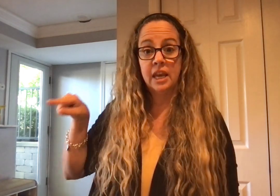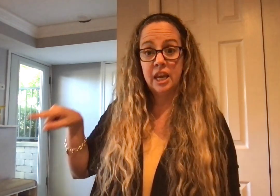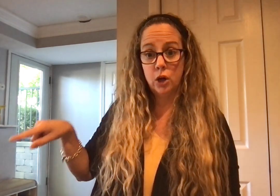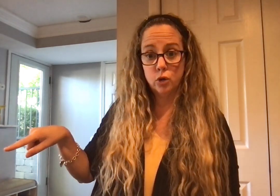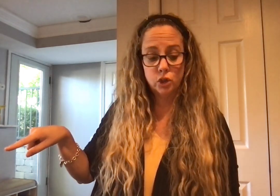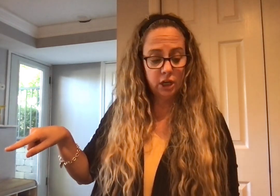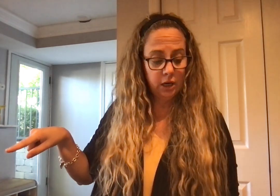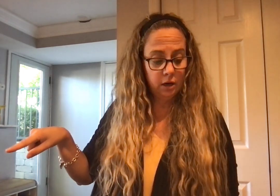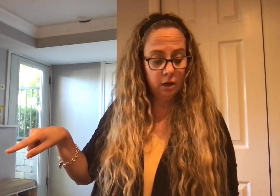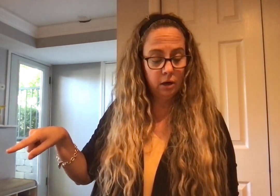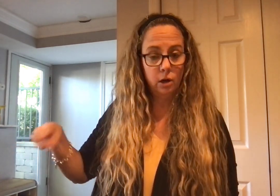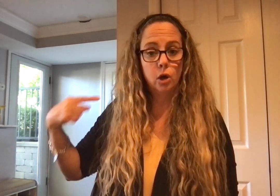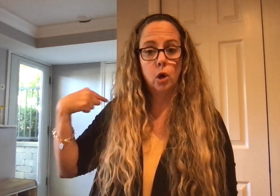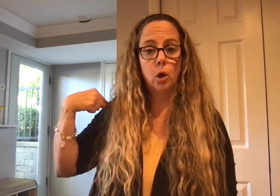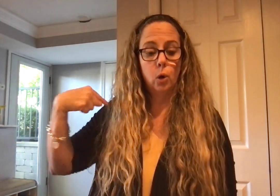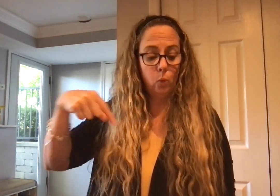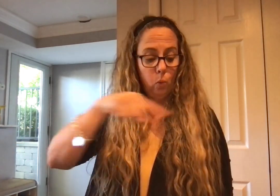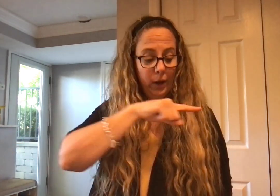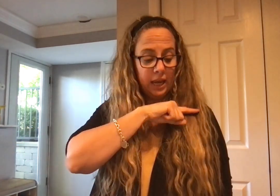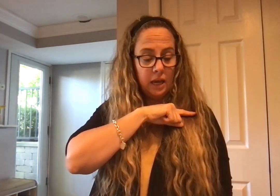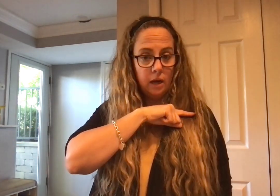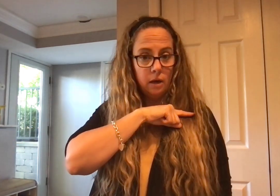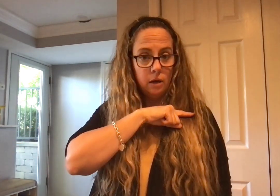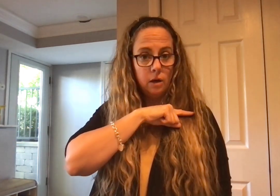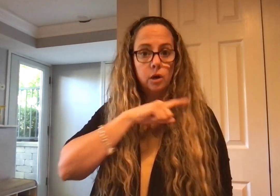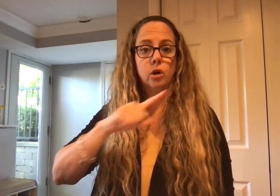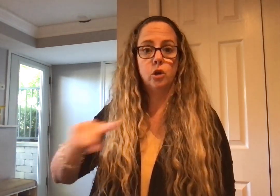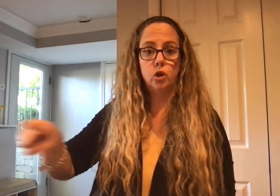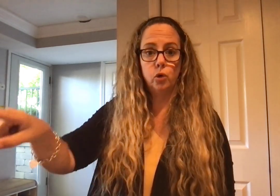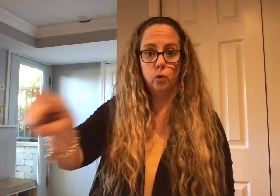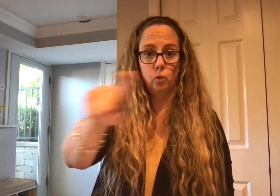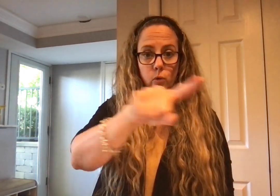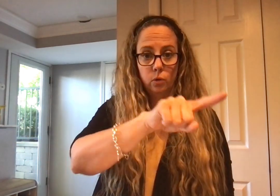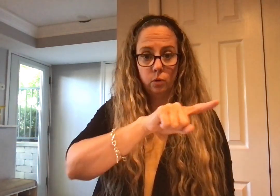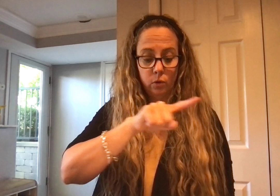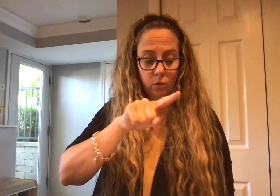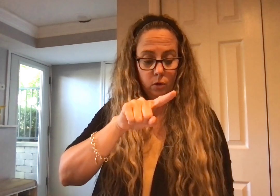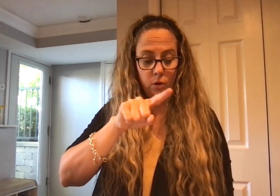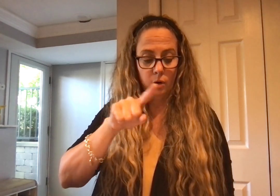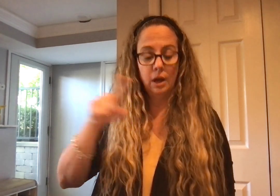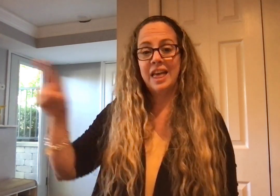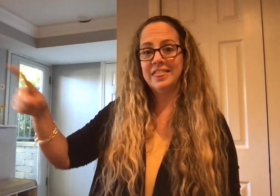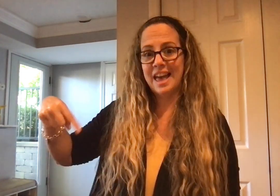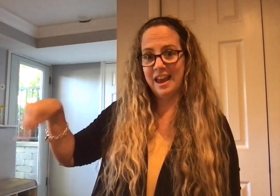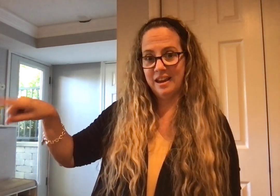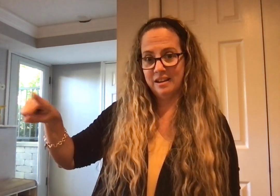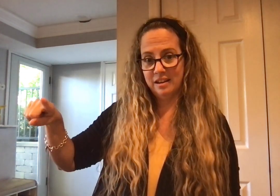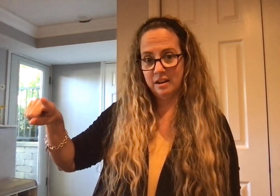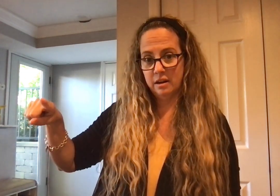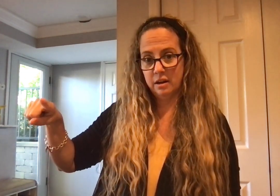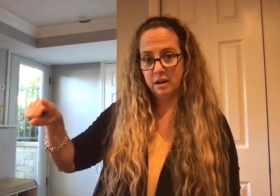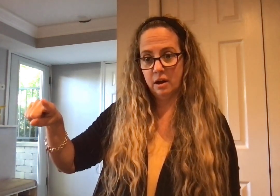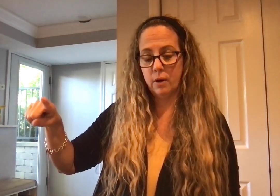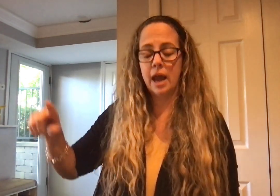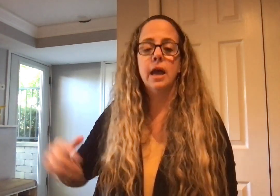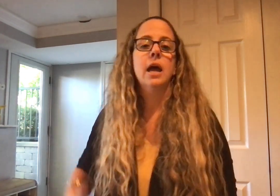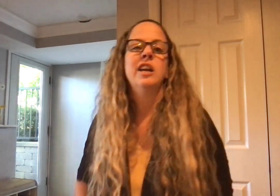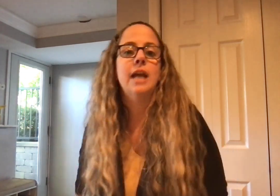he or she, we, you, they. Okay? Now,